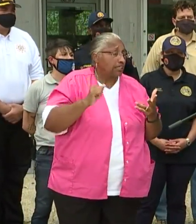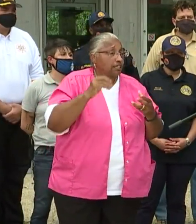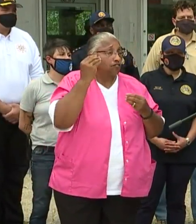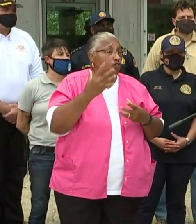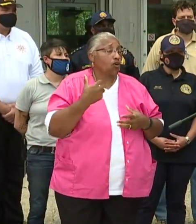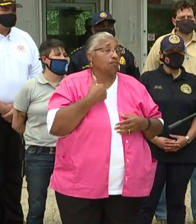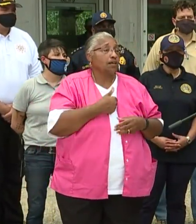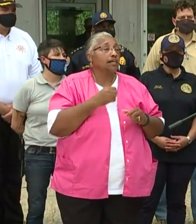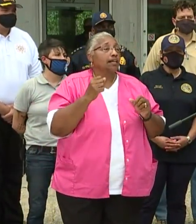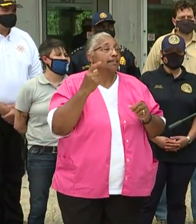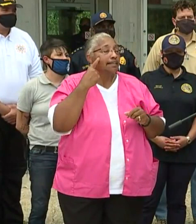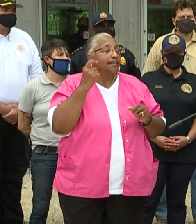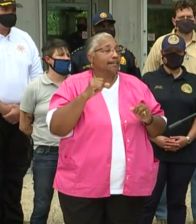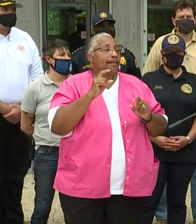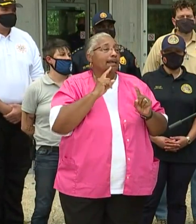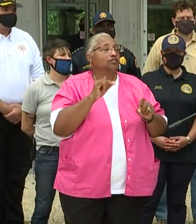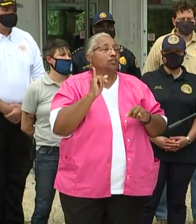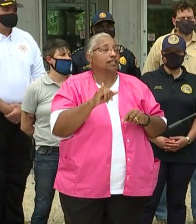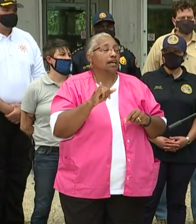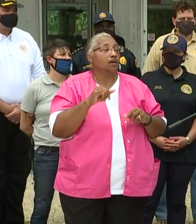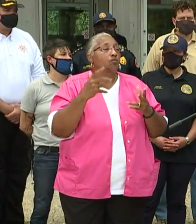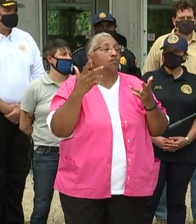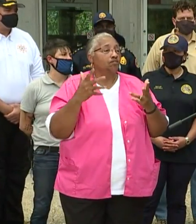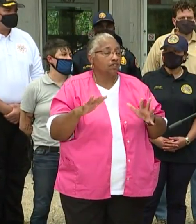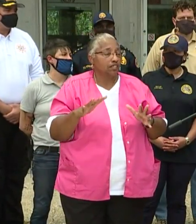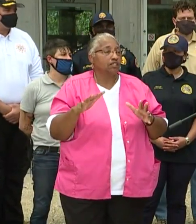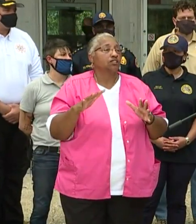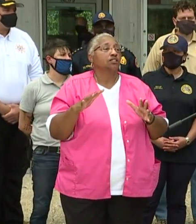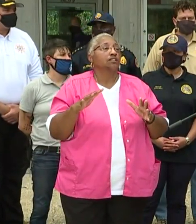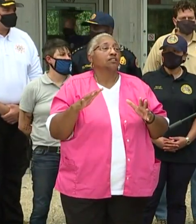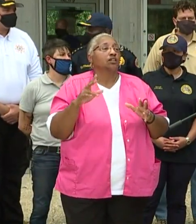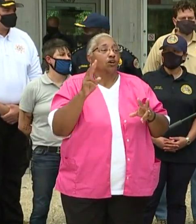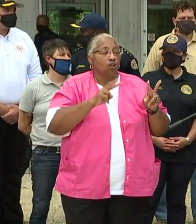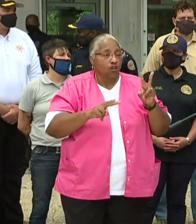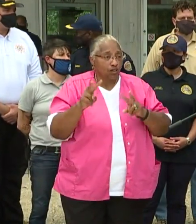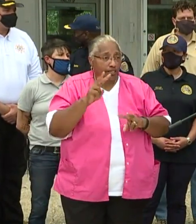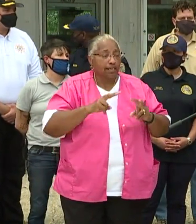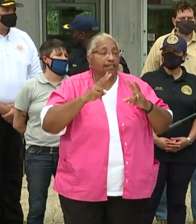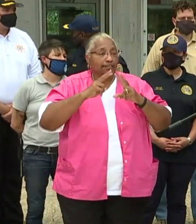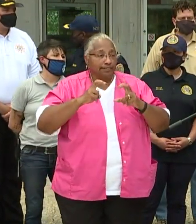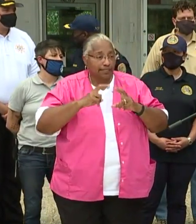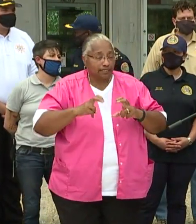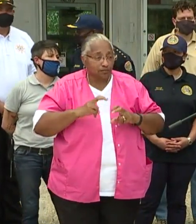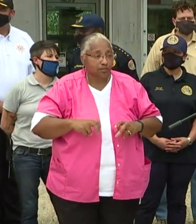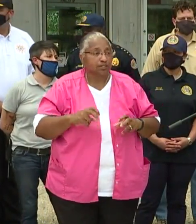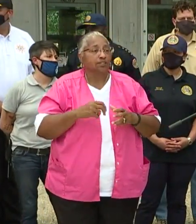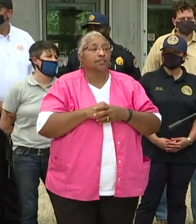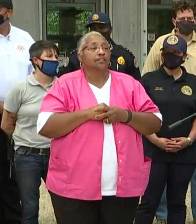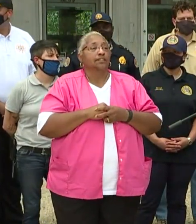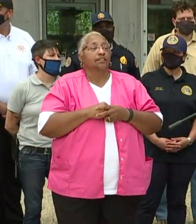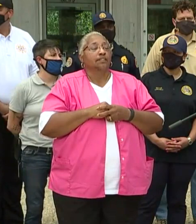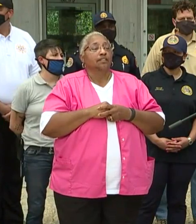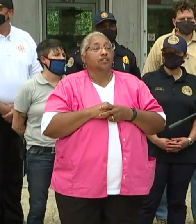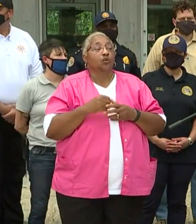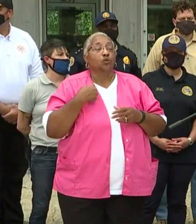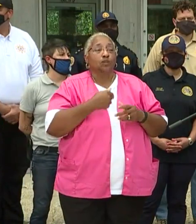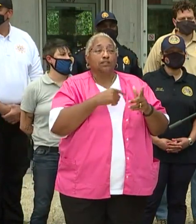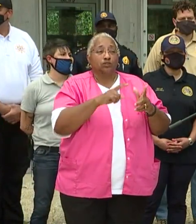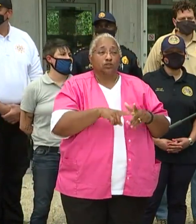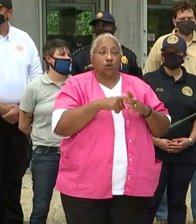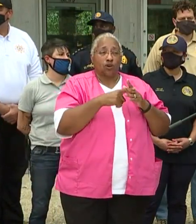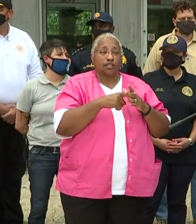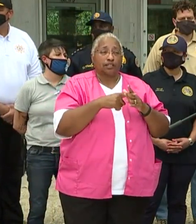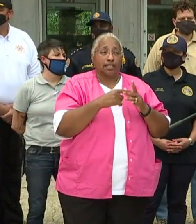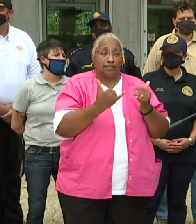think we can answer that better once we have completed the assessment, or at least get further into the assessment. We started it